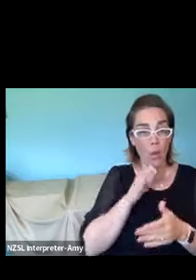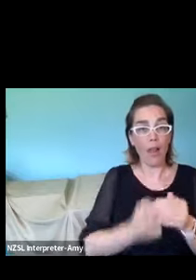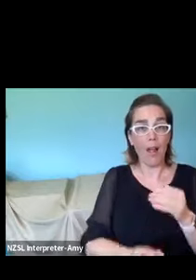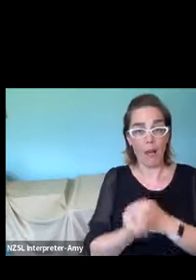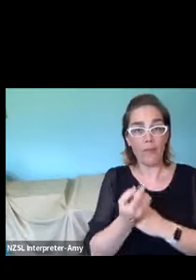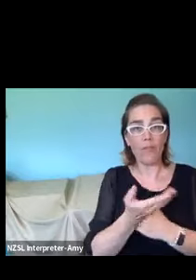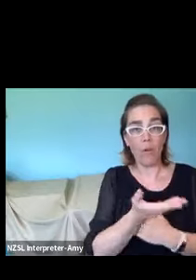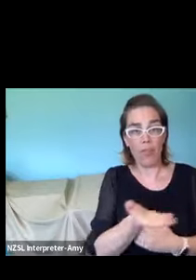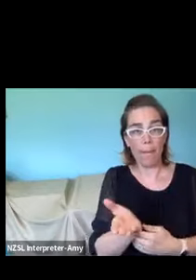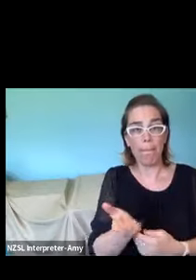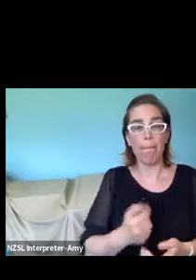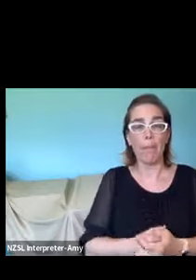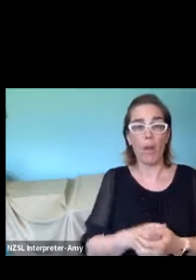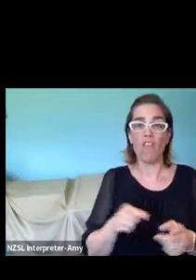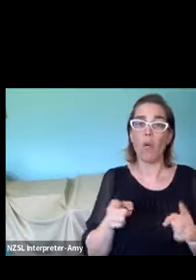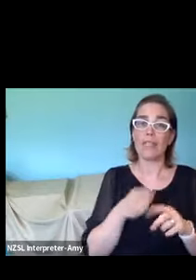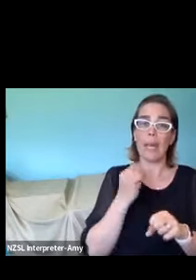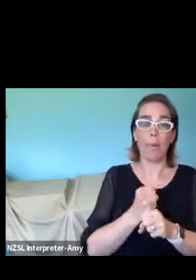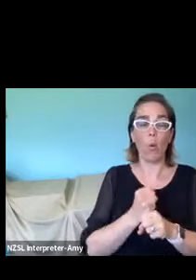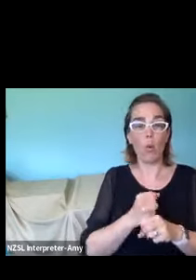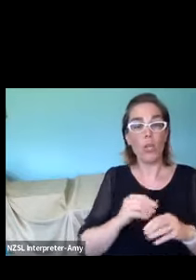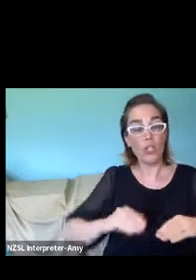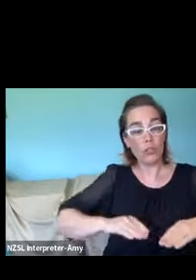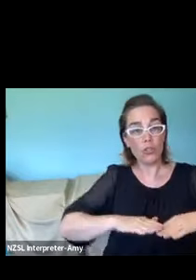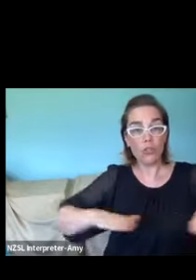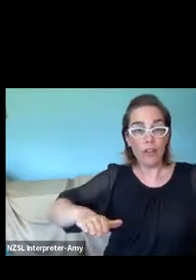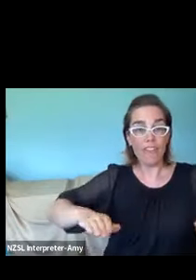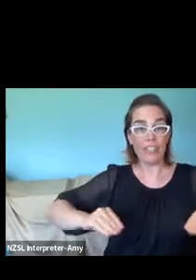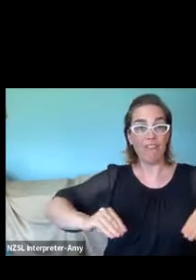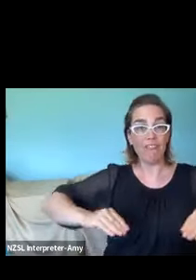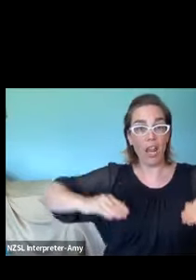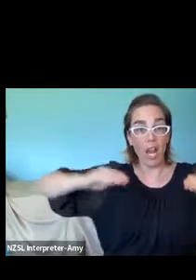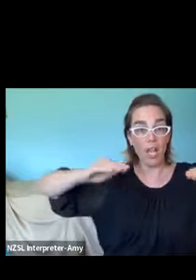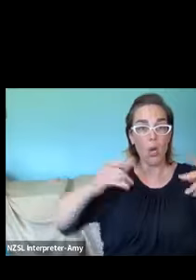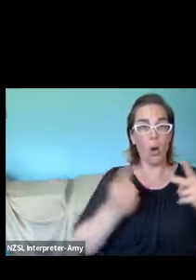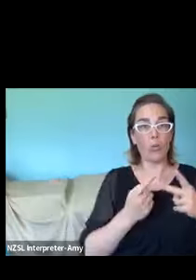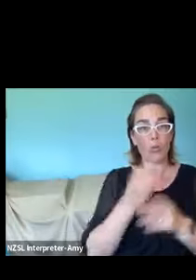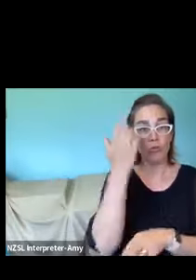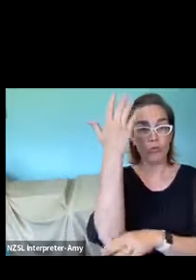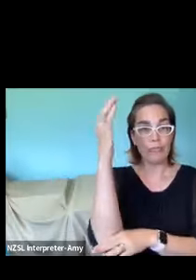occur, such as surface flooding and trees, and that